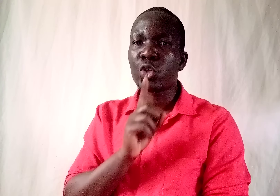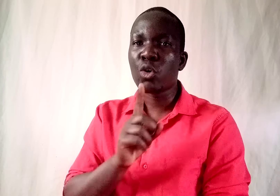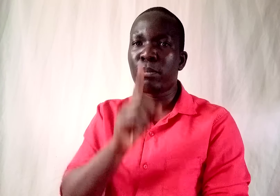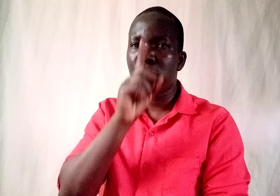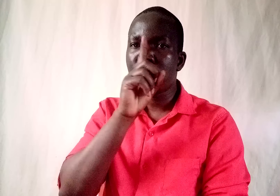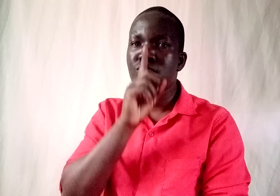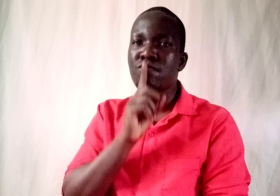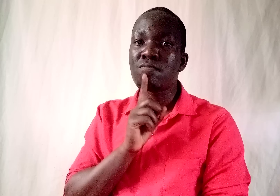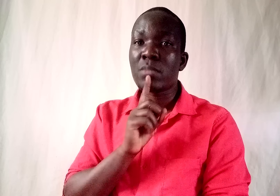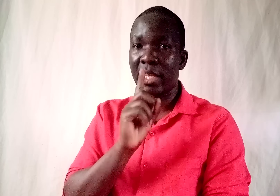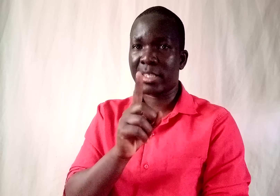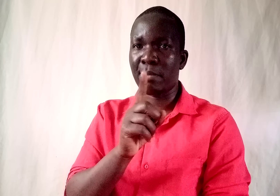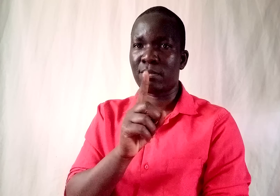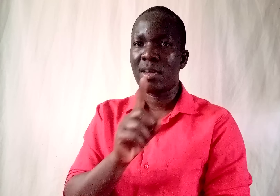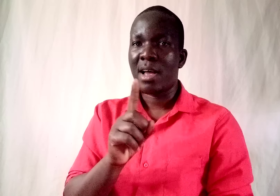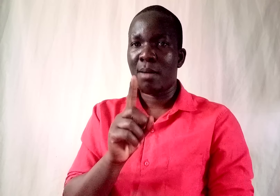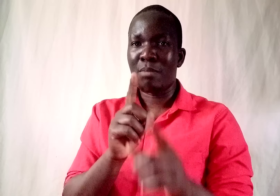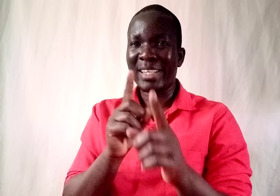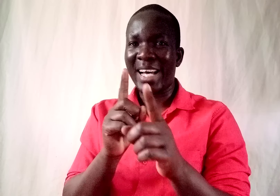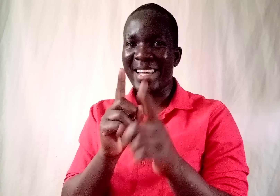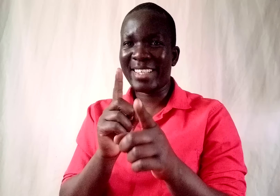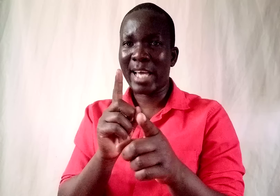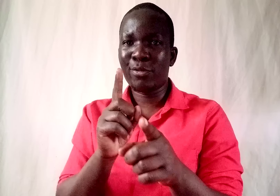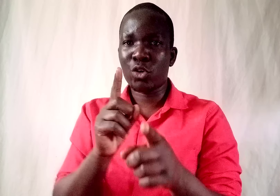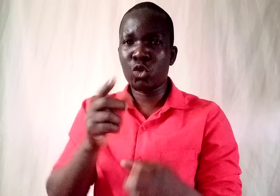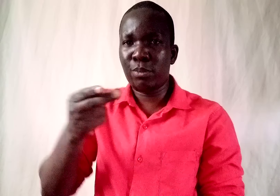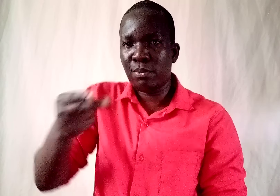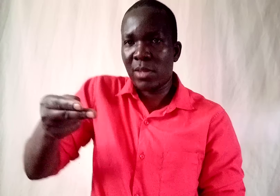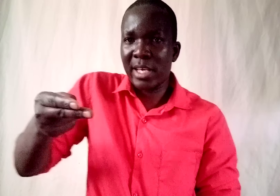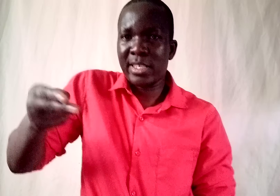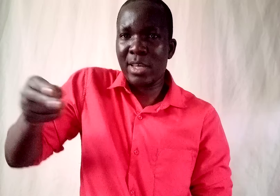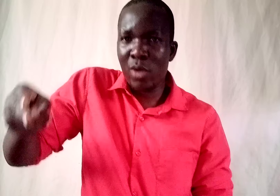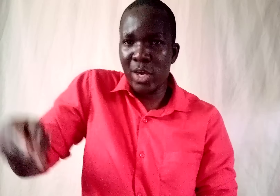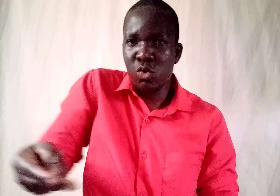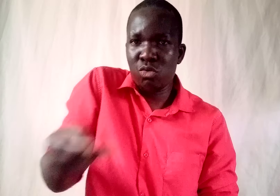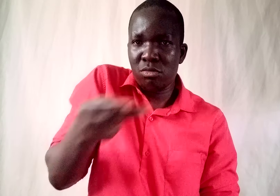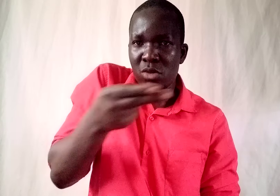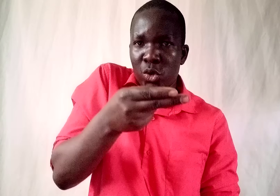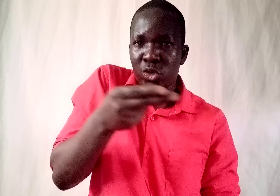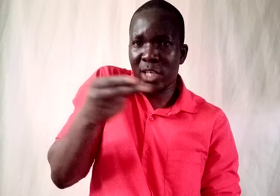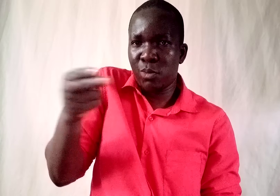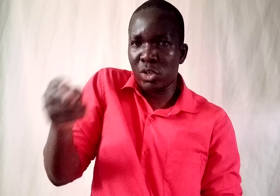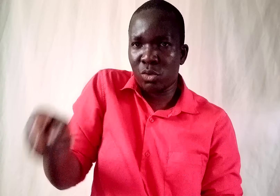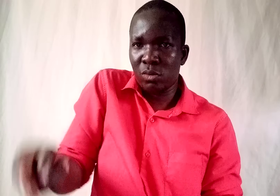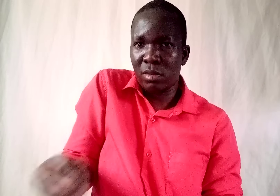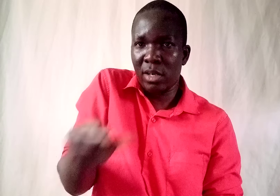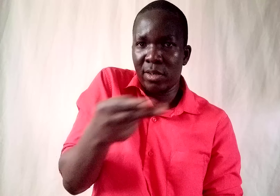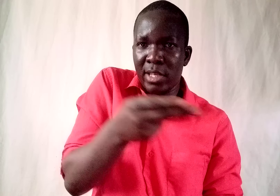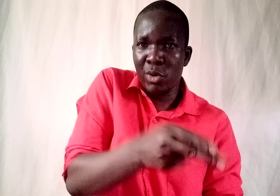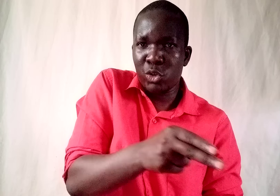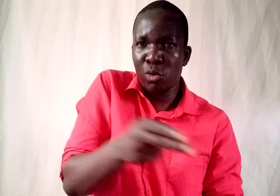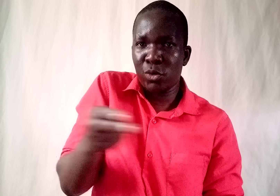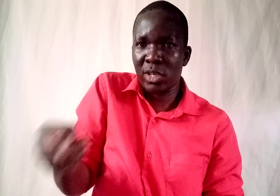soup, the same. But another sign for soup is the way you use a spoon. The way you scoop using a